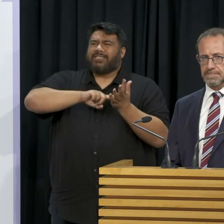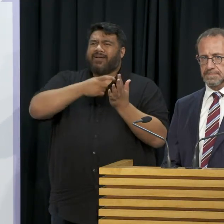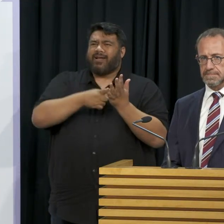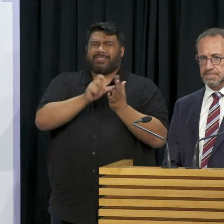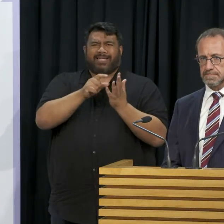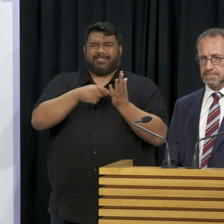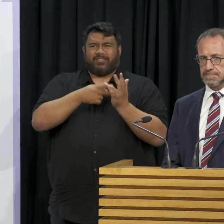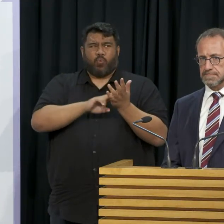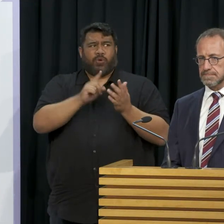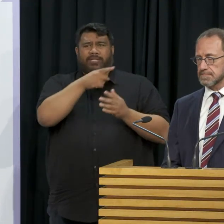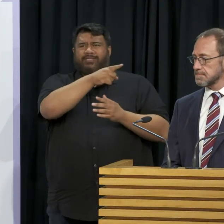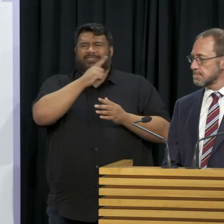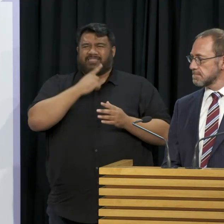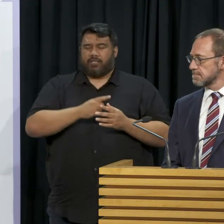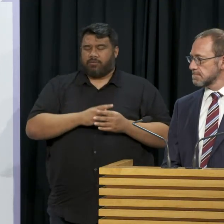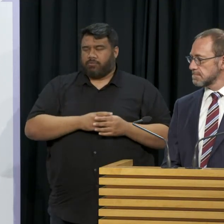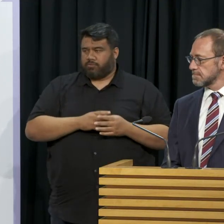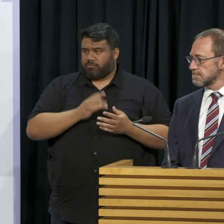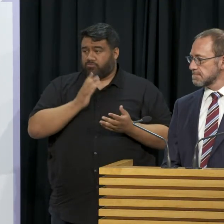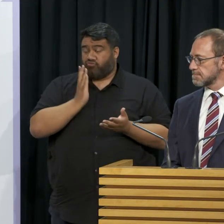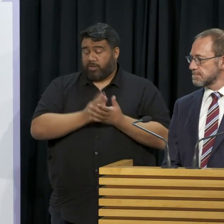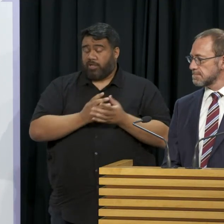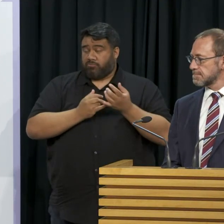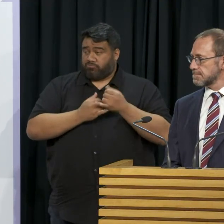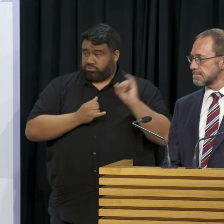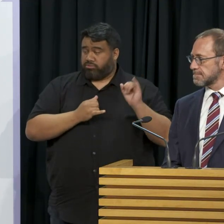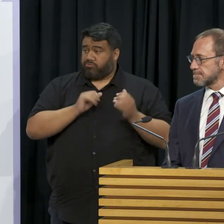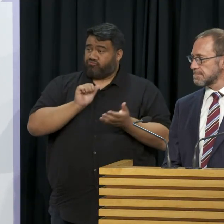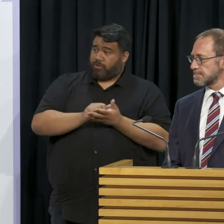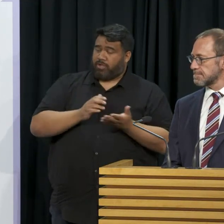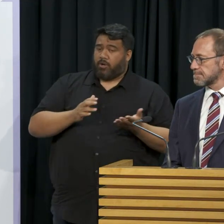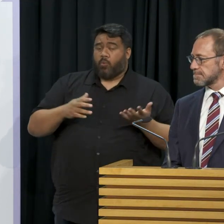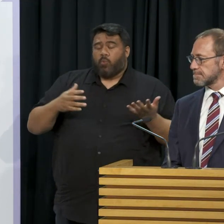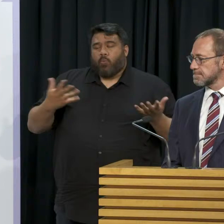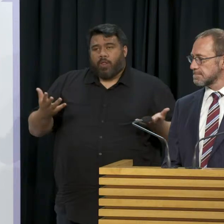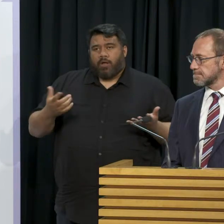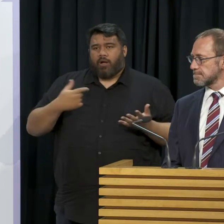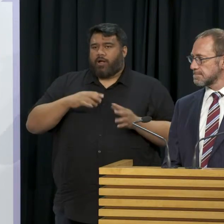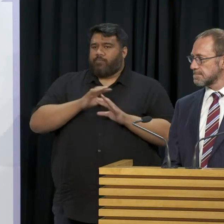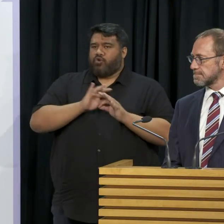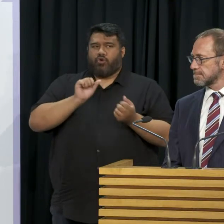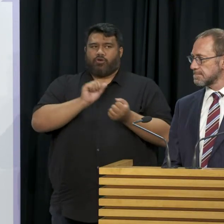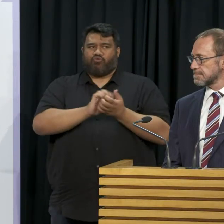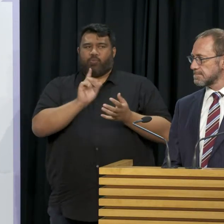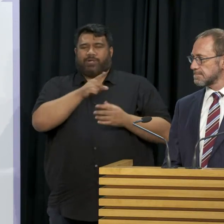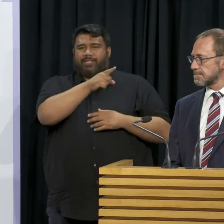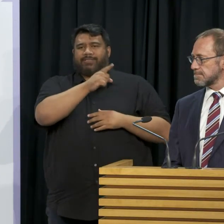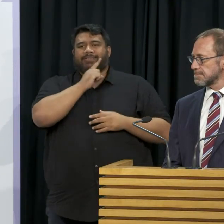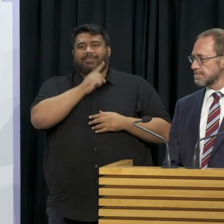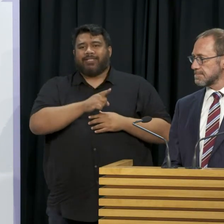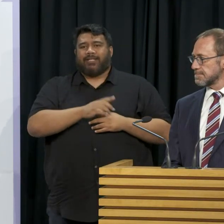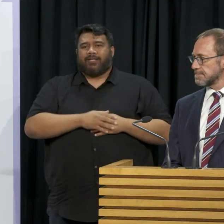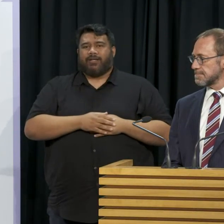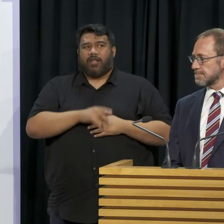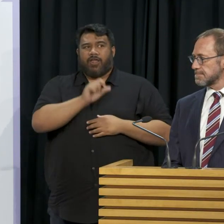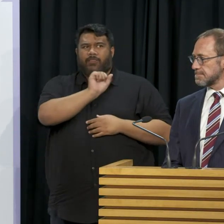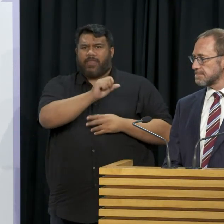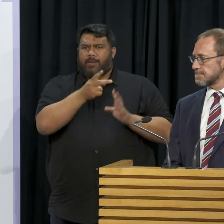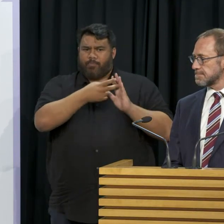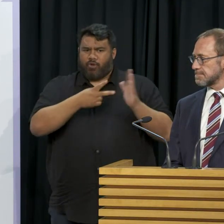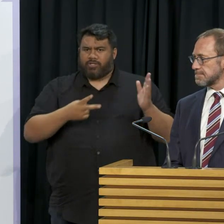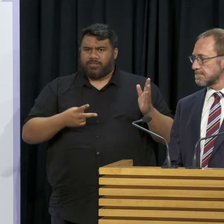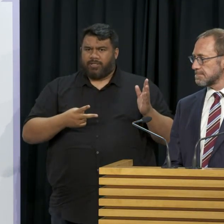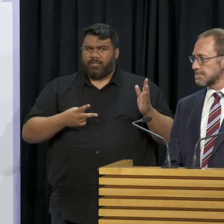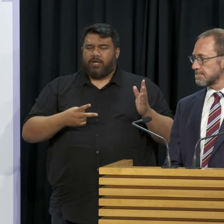reprehensible? Oh, well, look, obviously I didn't agree with what he did at the time. We've never agreed with the policy, in